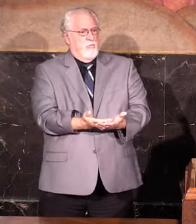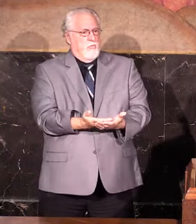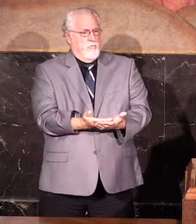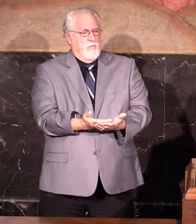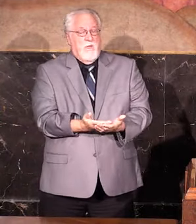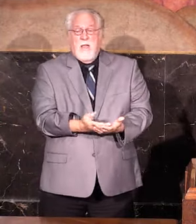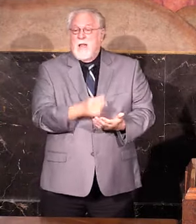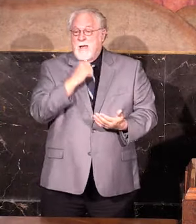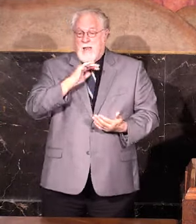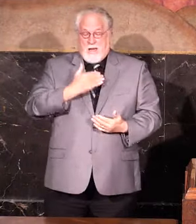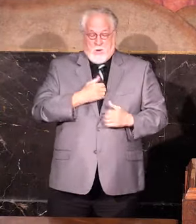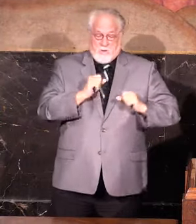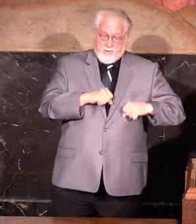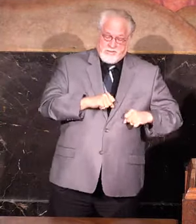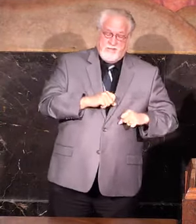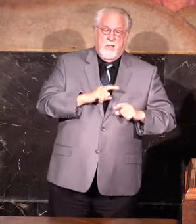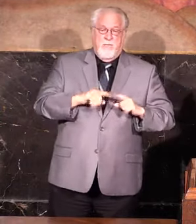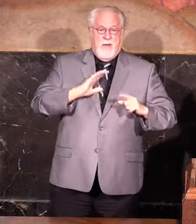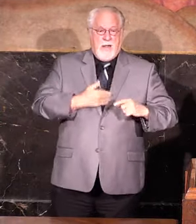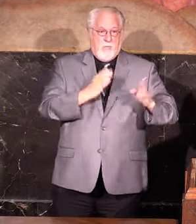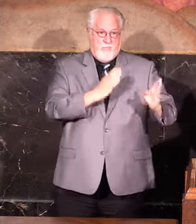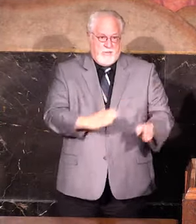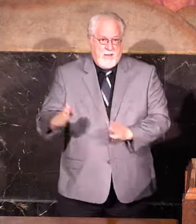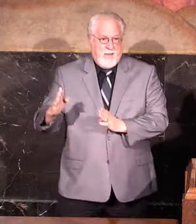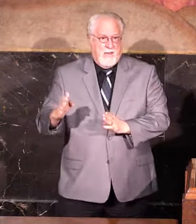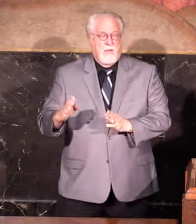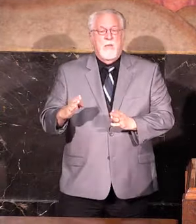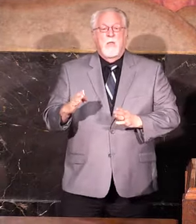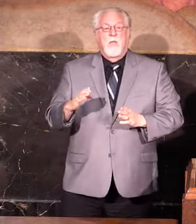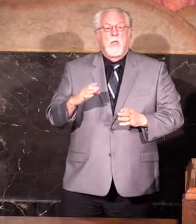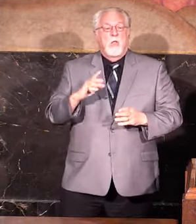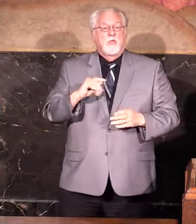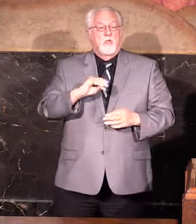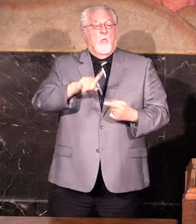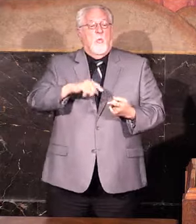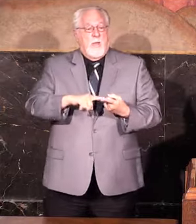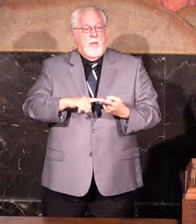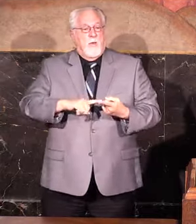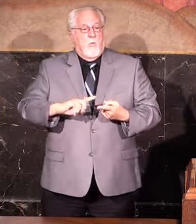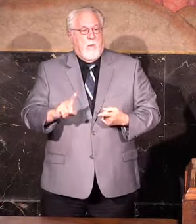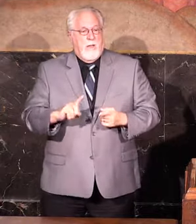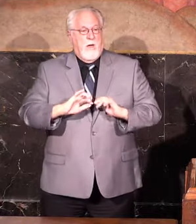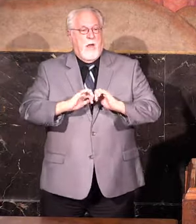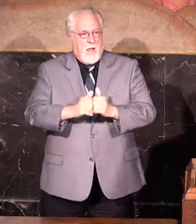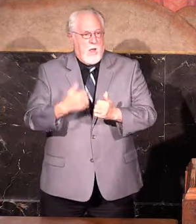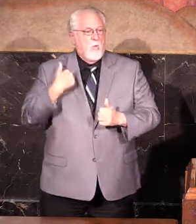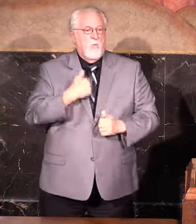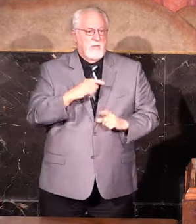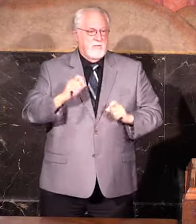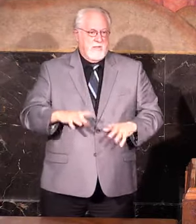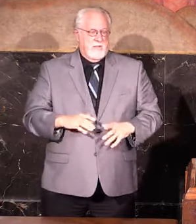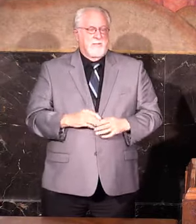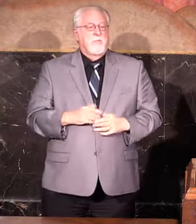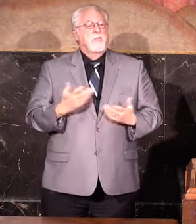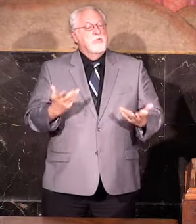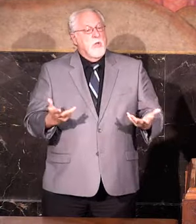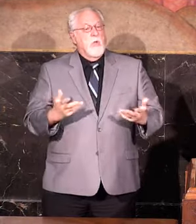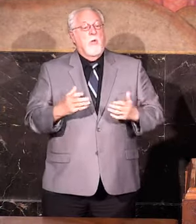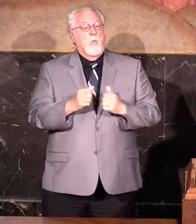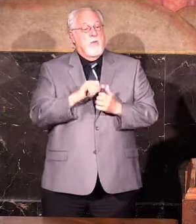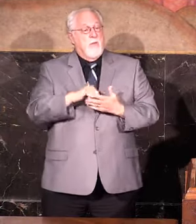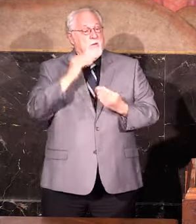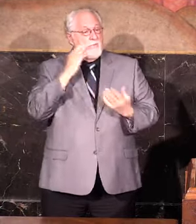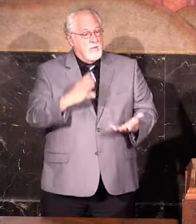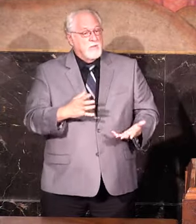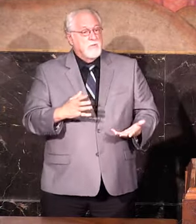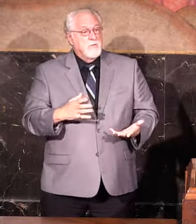not just our capacity, but our strategic plan as to when and where and how we test. So with that information,